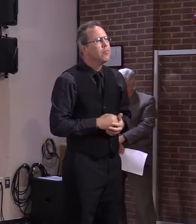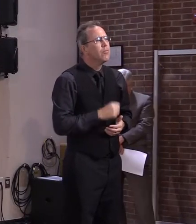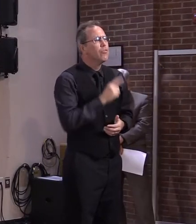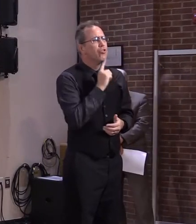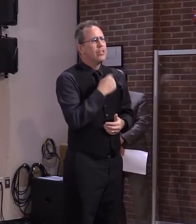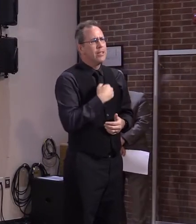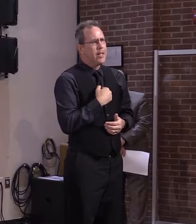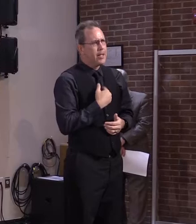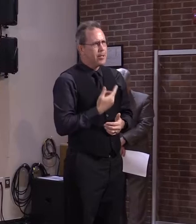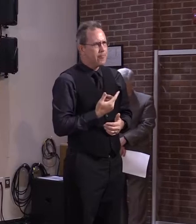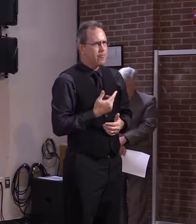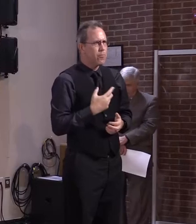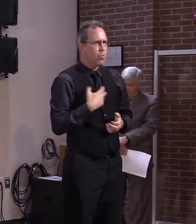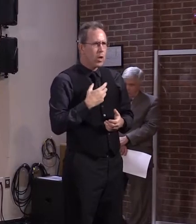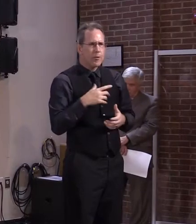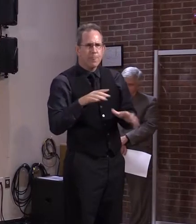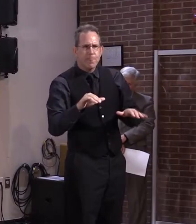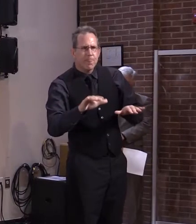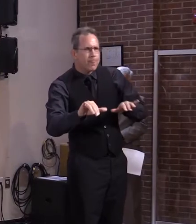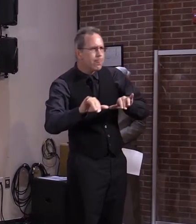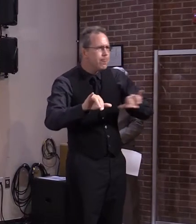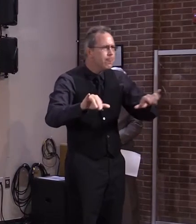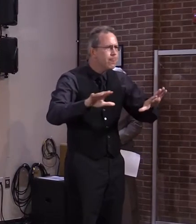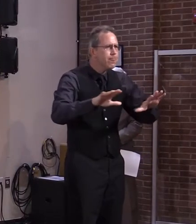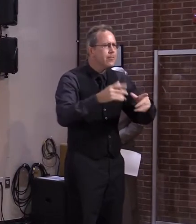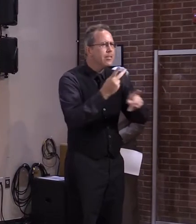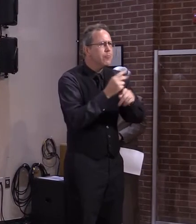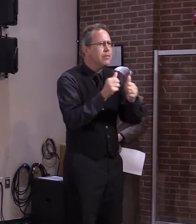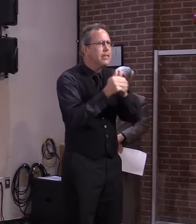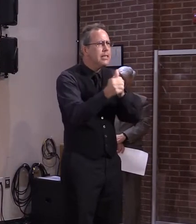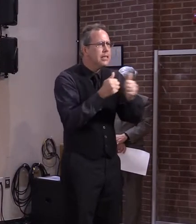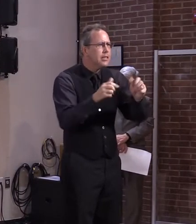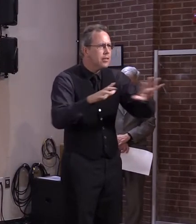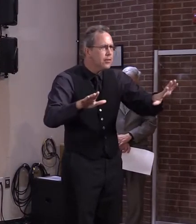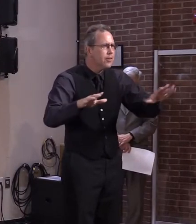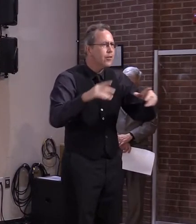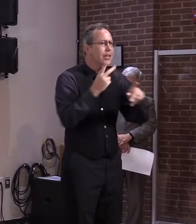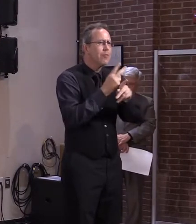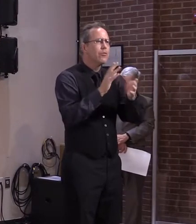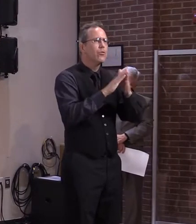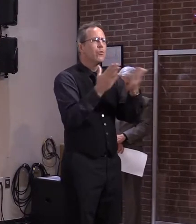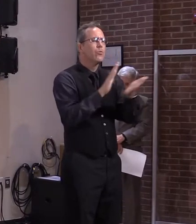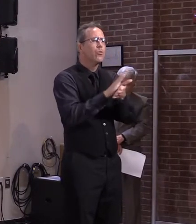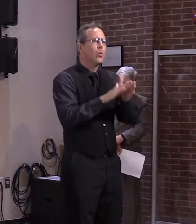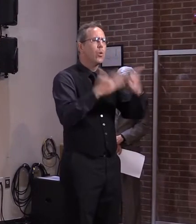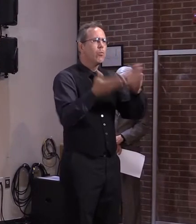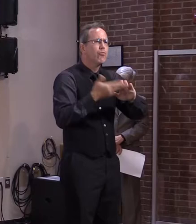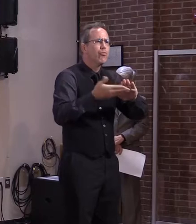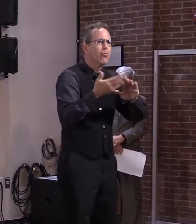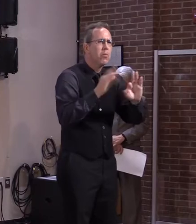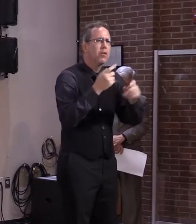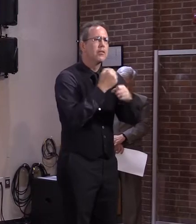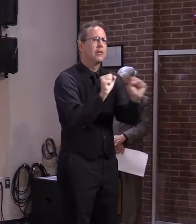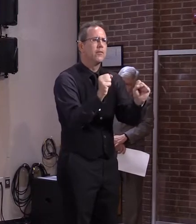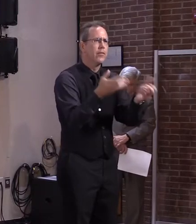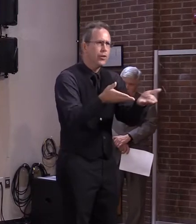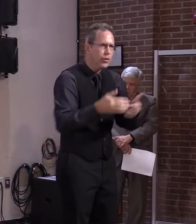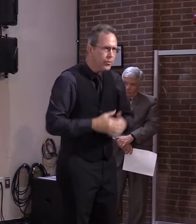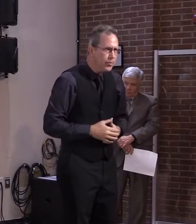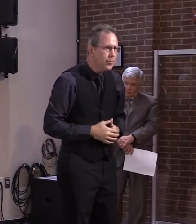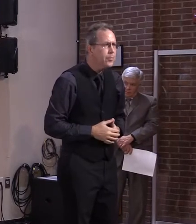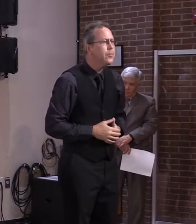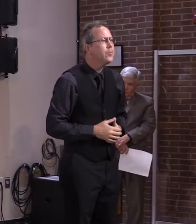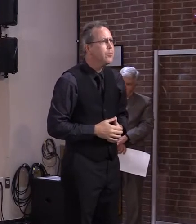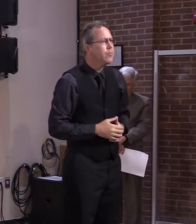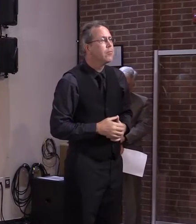frankly. We learned so many lessons last year about how to manage the virus in our schools. We know how to use the various strategies to keep our schools open, but this